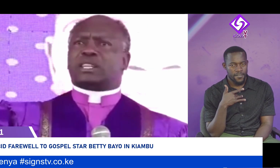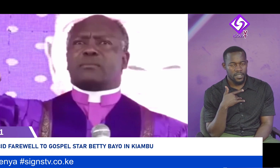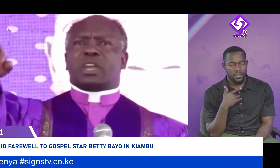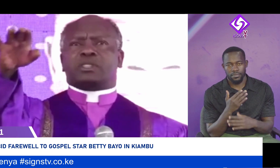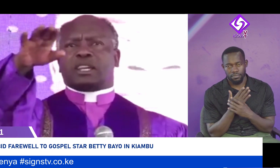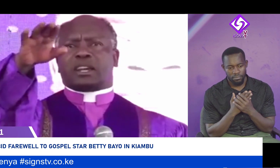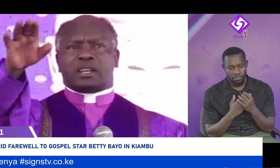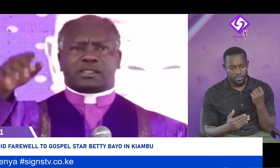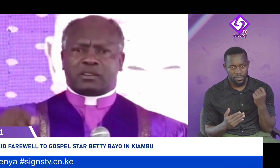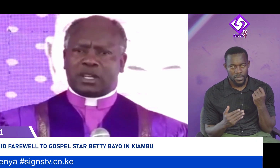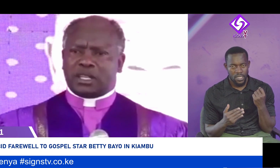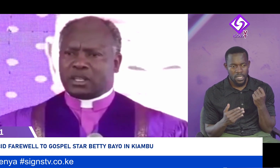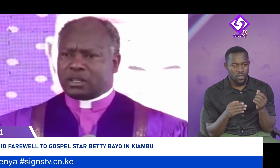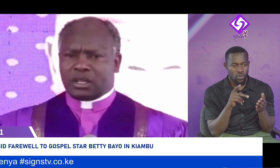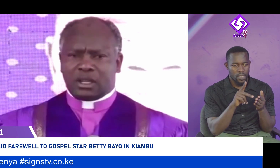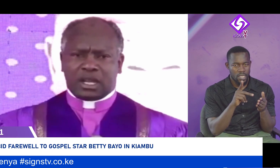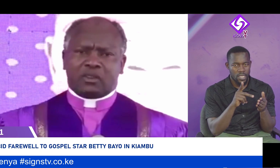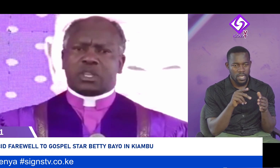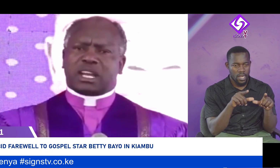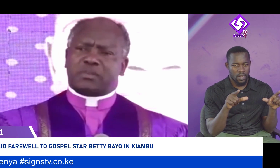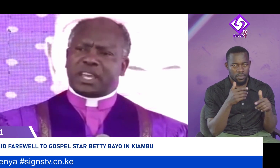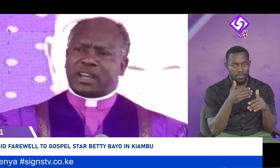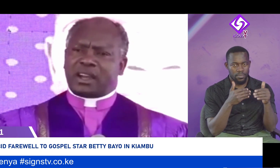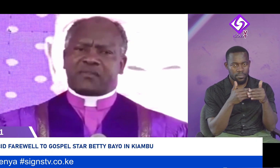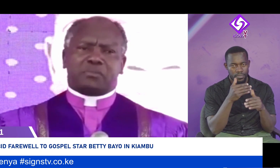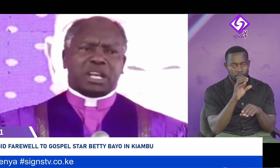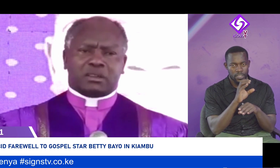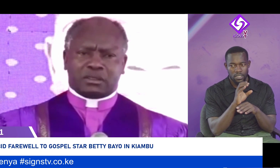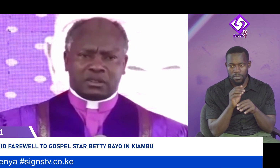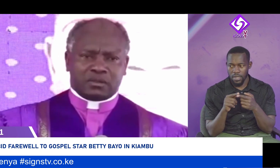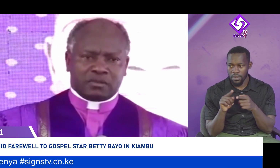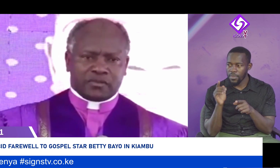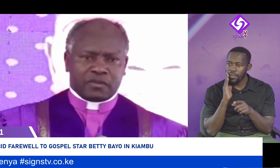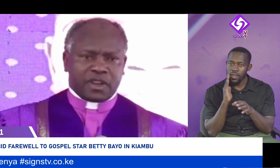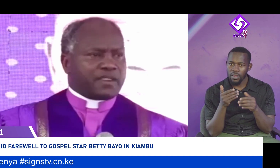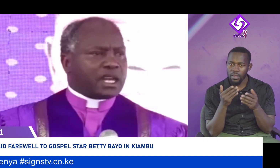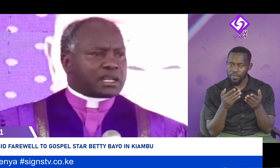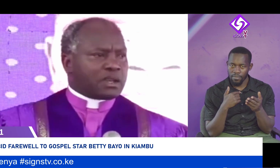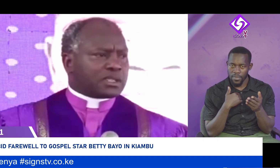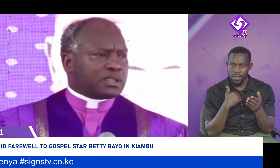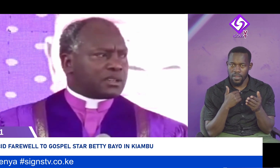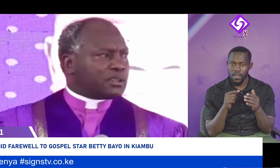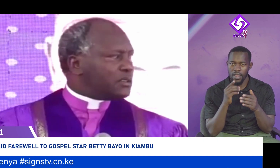shamba ya kujenga kanisa kule, alikuja akanipea $500,000, 500,000.